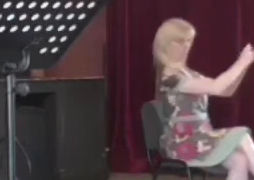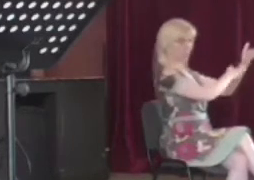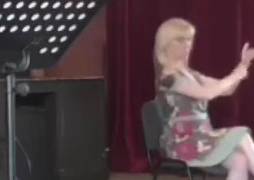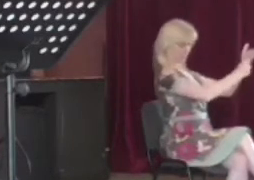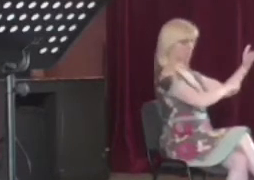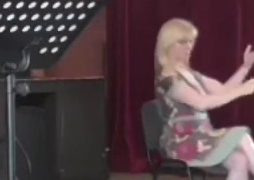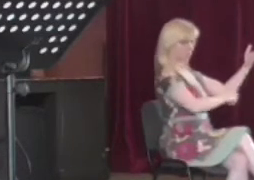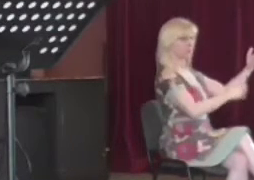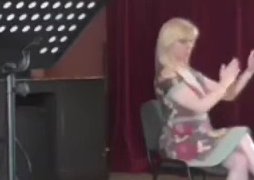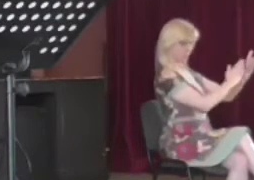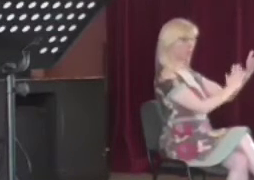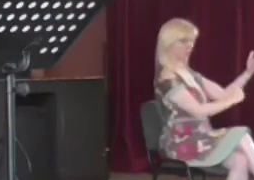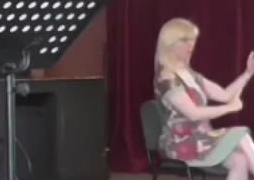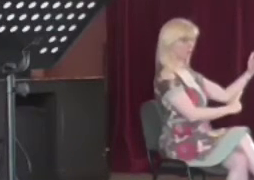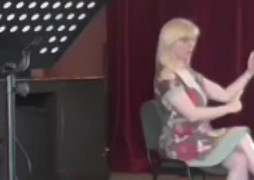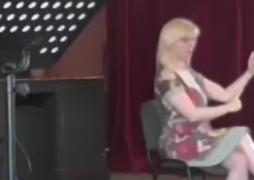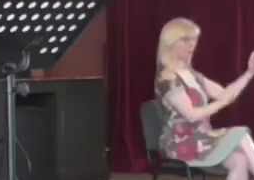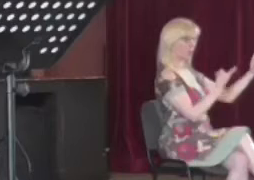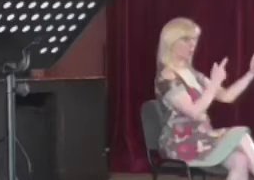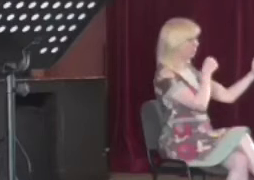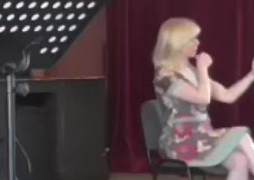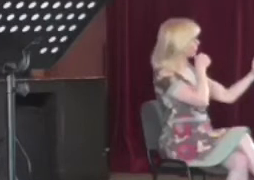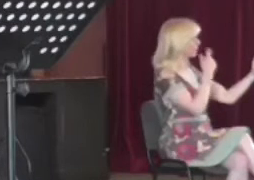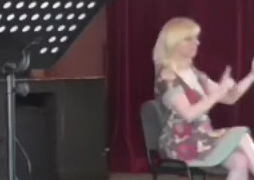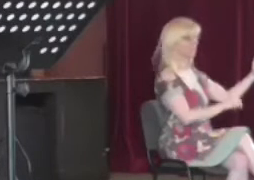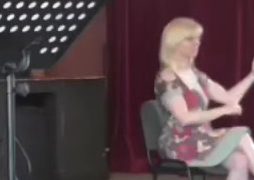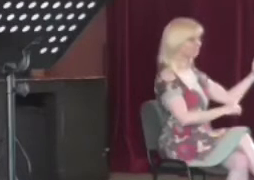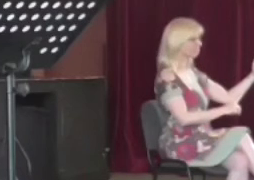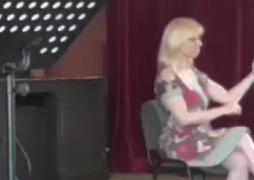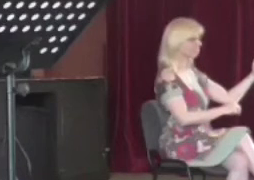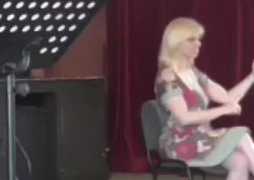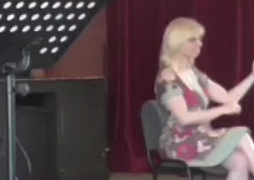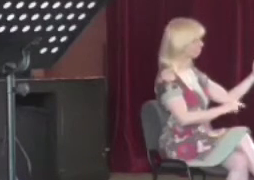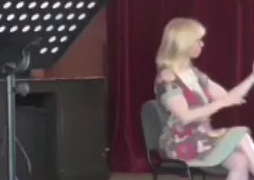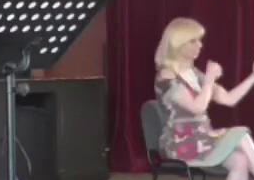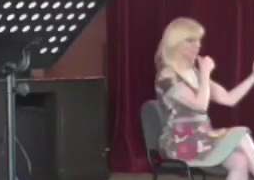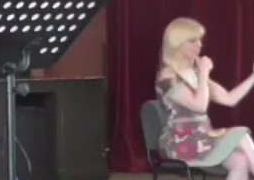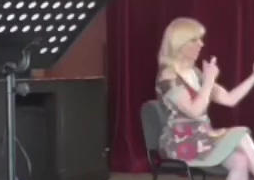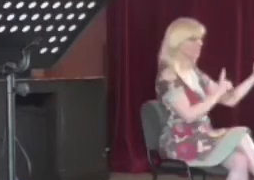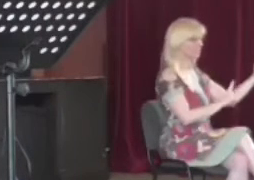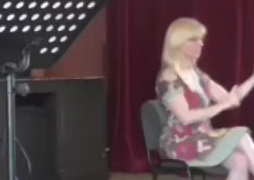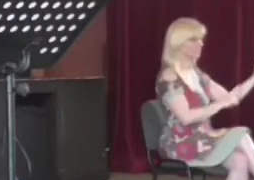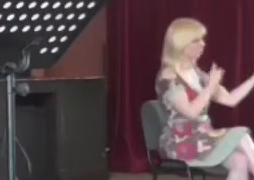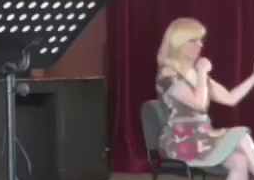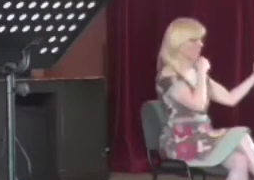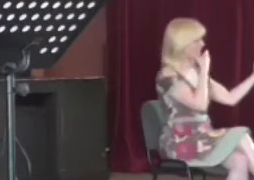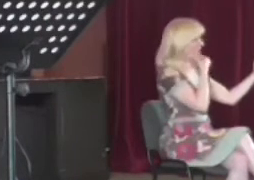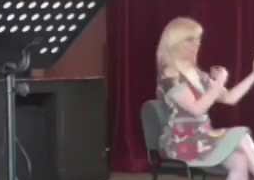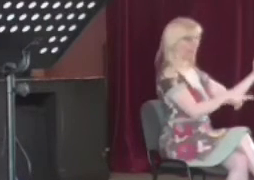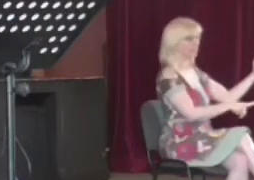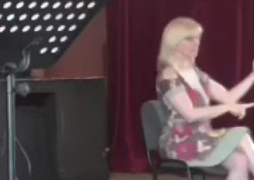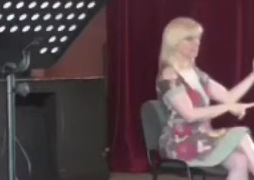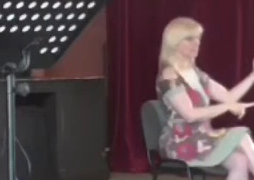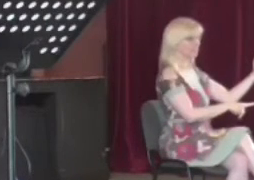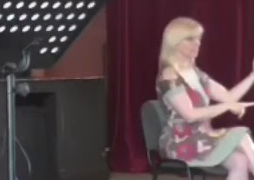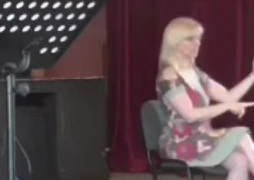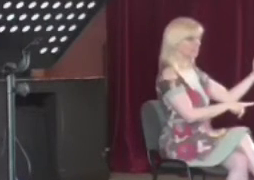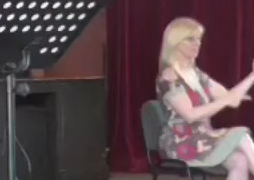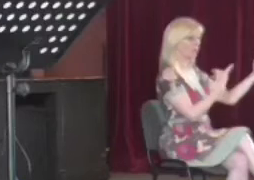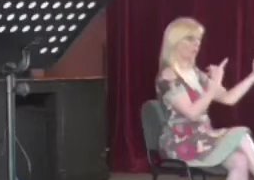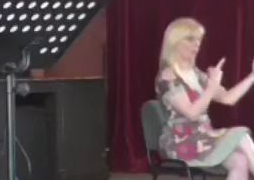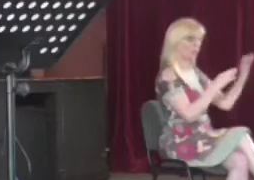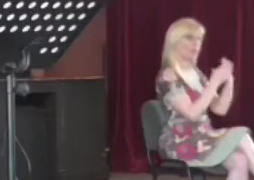But actually, he was a vicious man. He was an evil man. Yet God used him